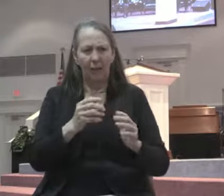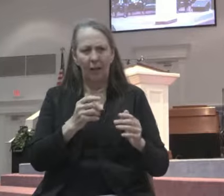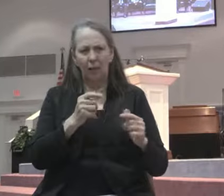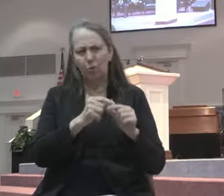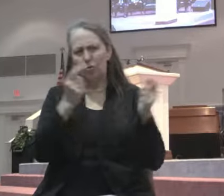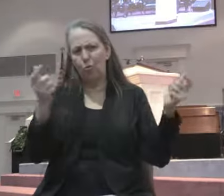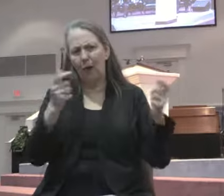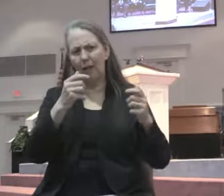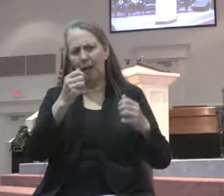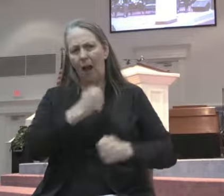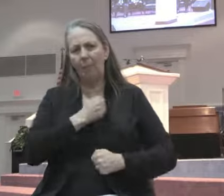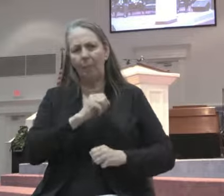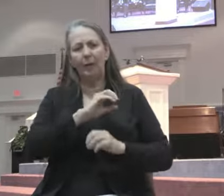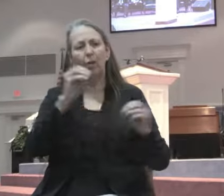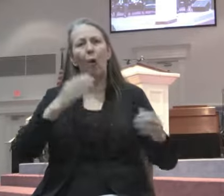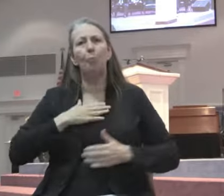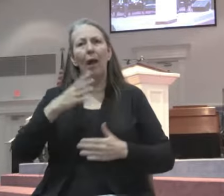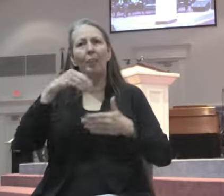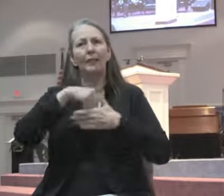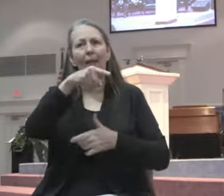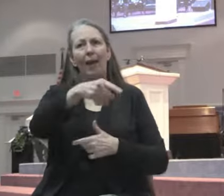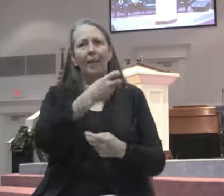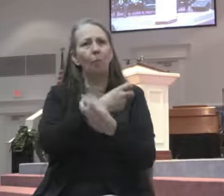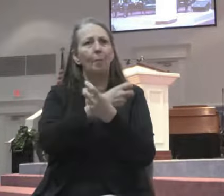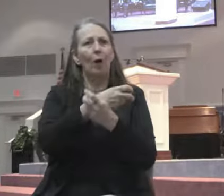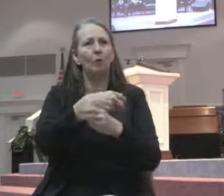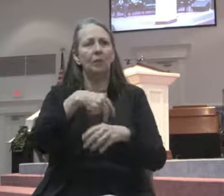were breathless.